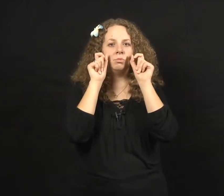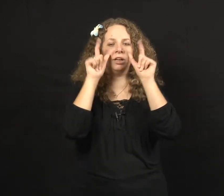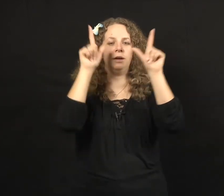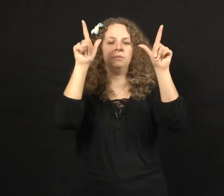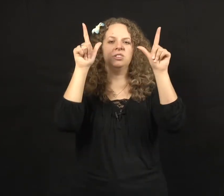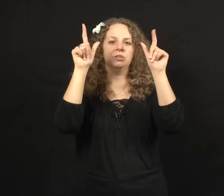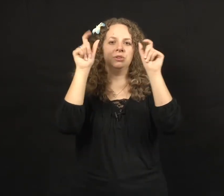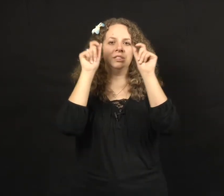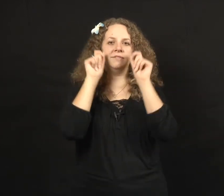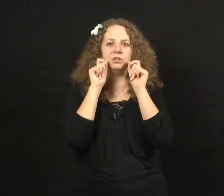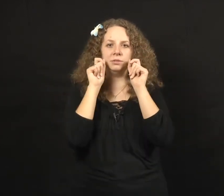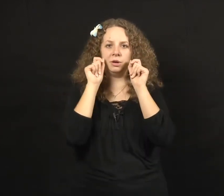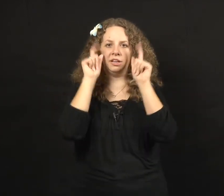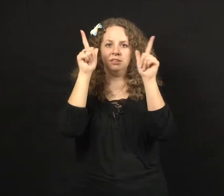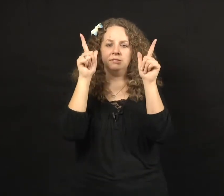Wake up is also the sign for surprise.